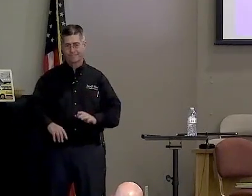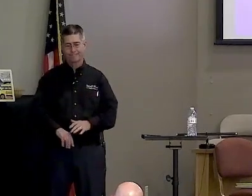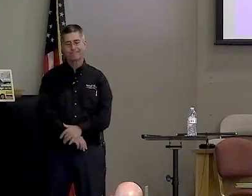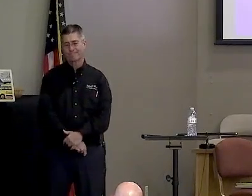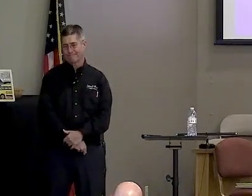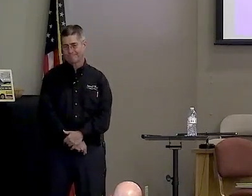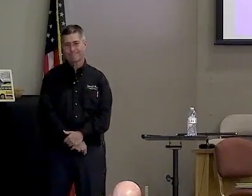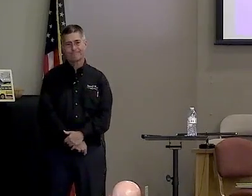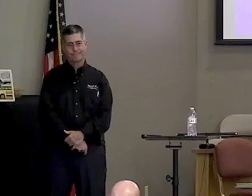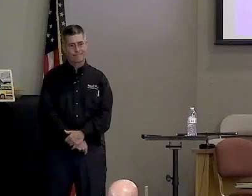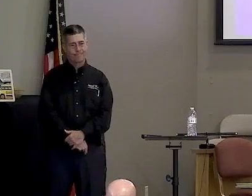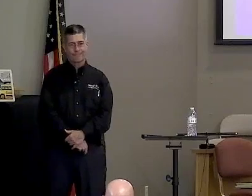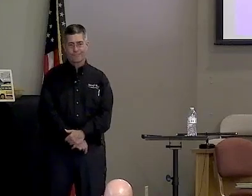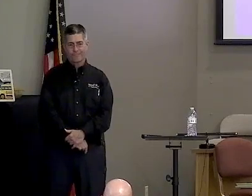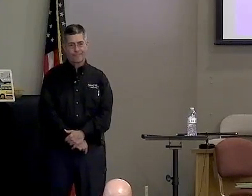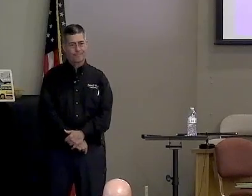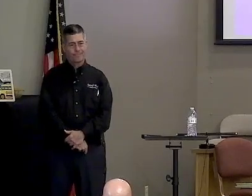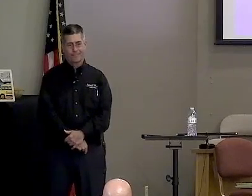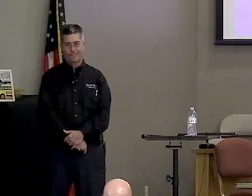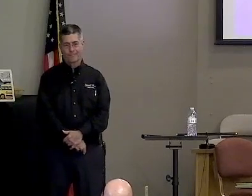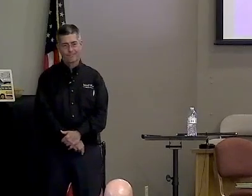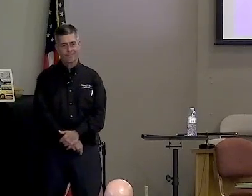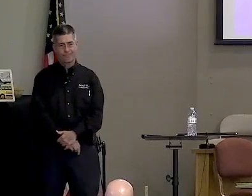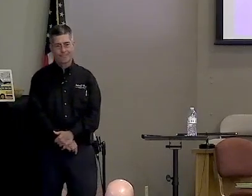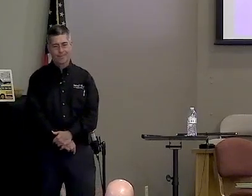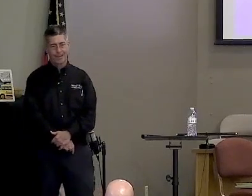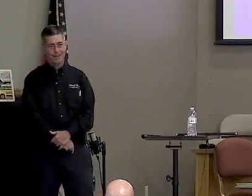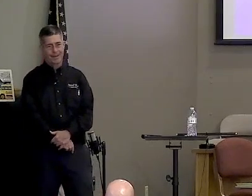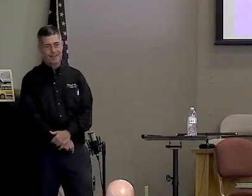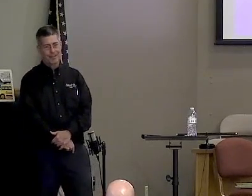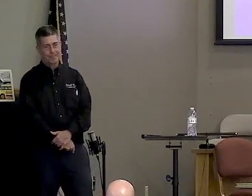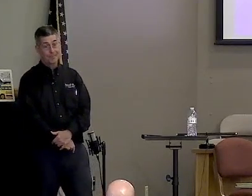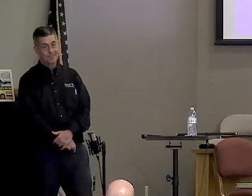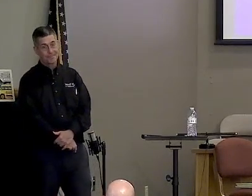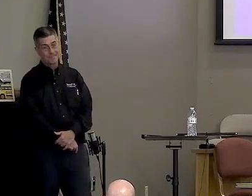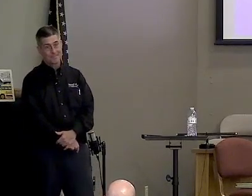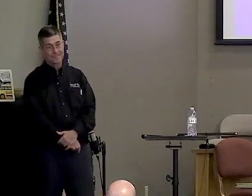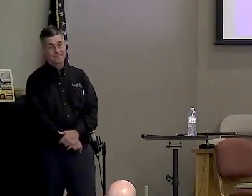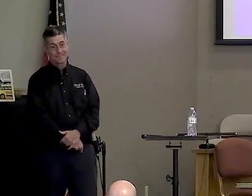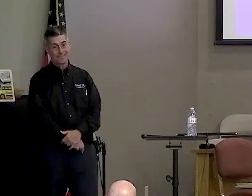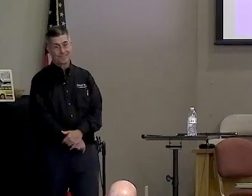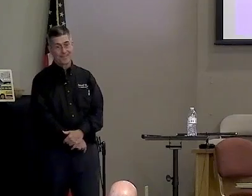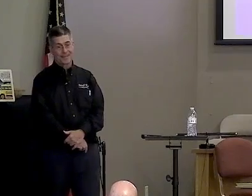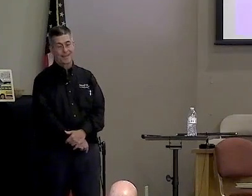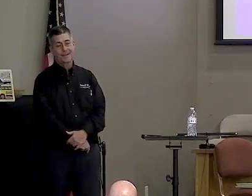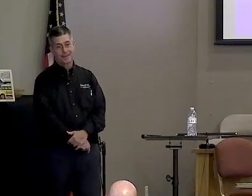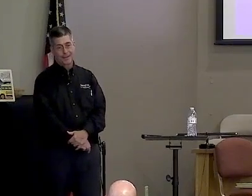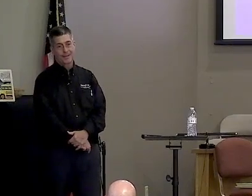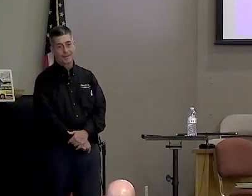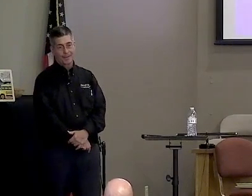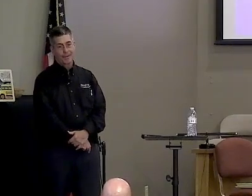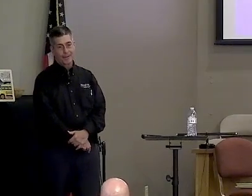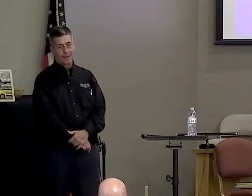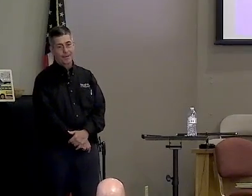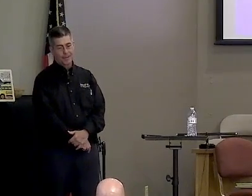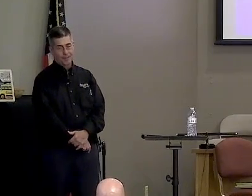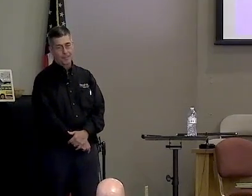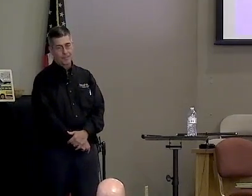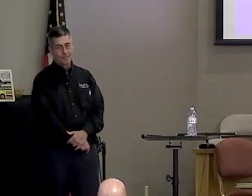And I can't really say, you know, definitively if it was that, but knowing what I know